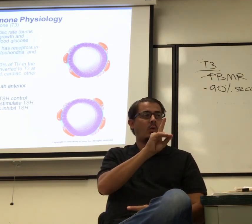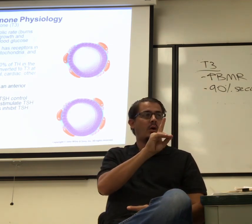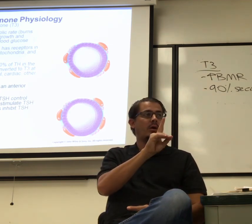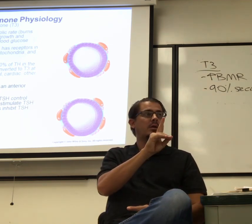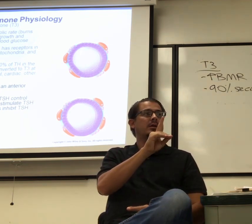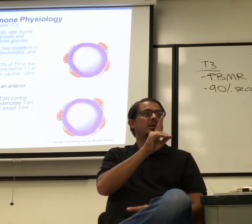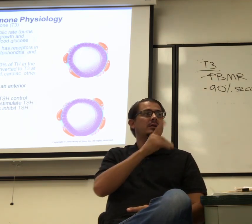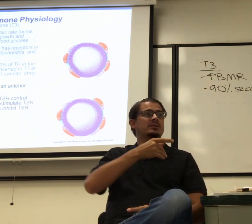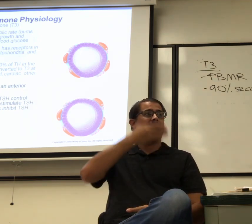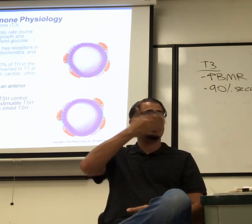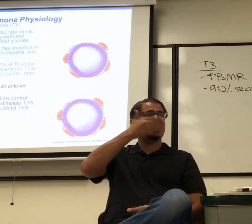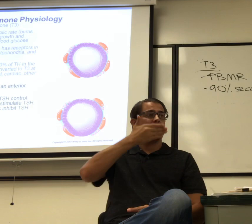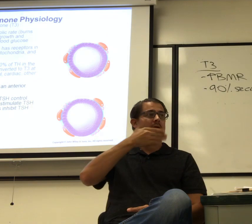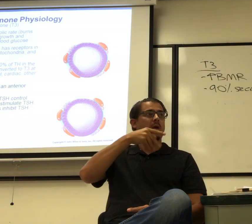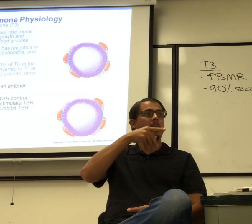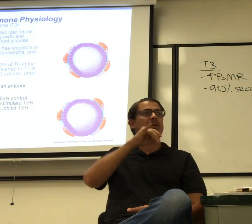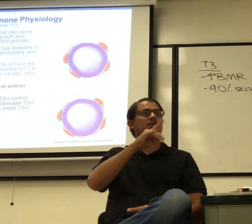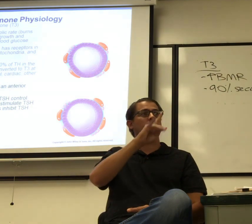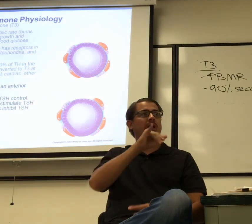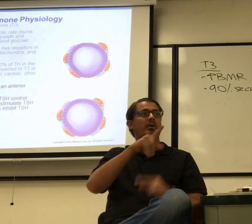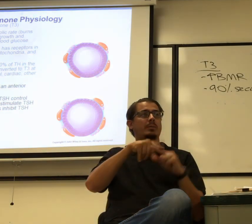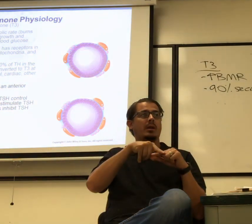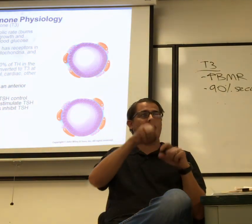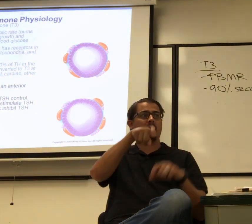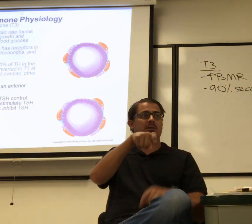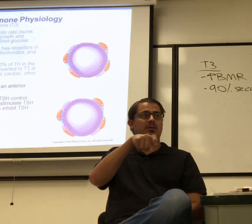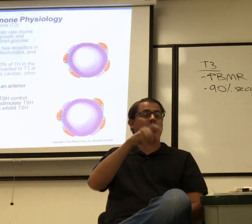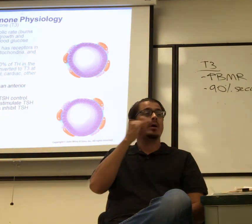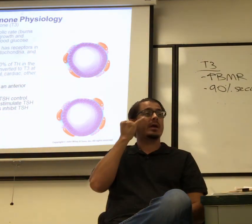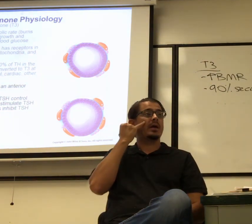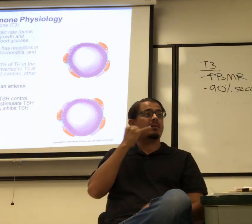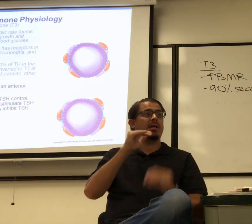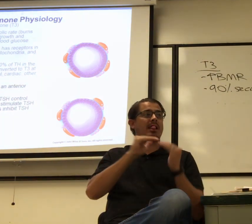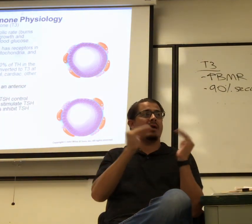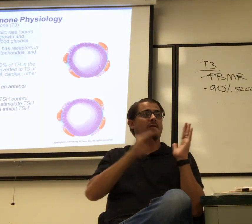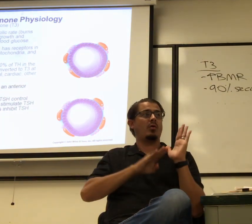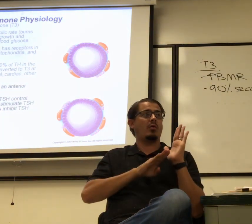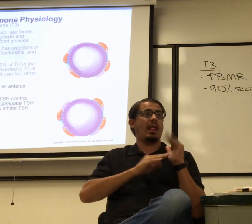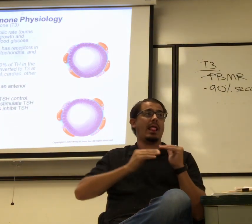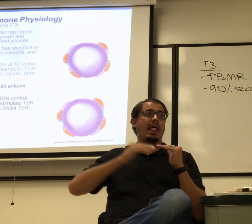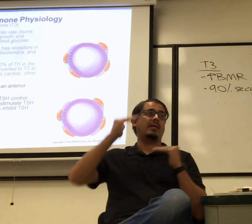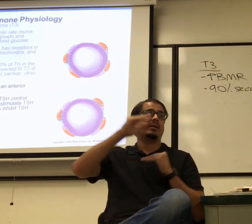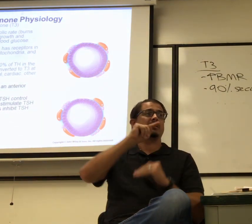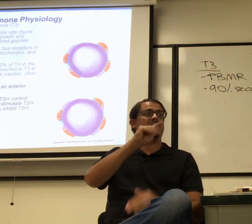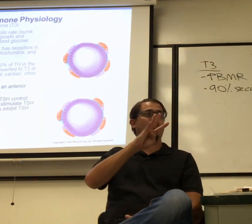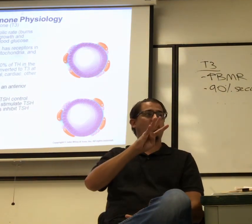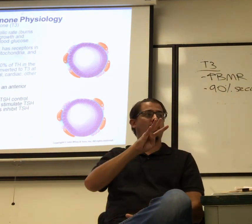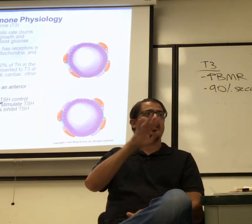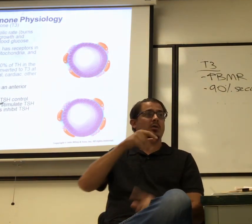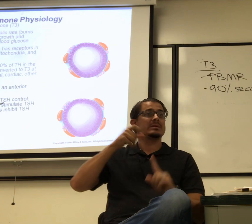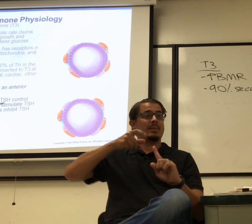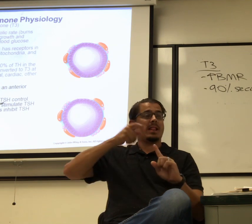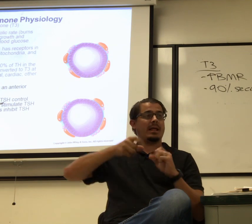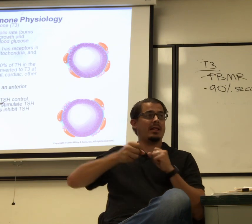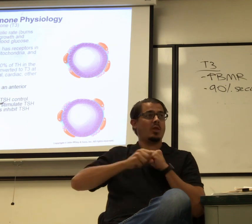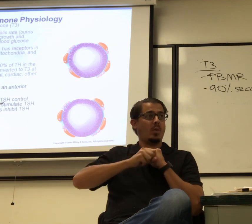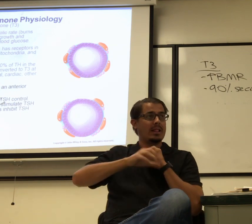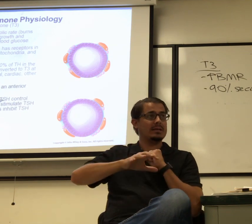Stimulation. It's thyroid. The thyroid is anterior pituitary dependent.